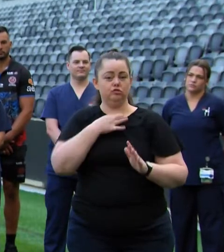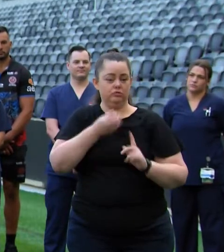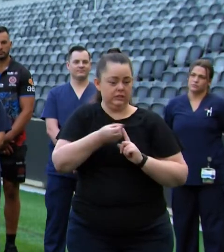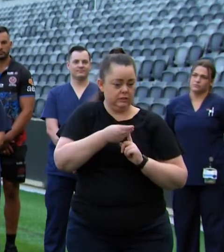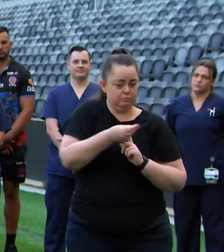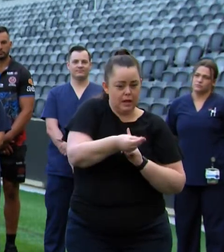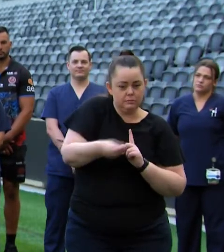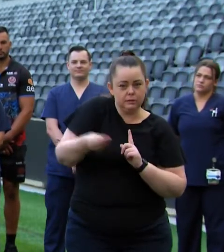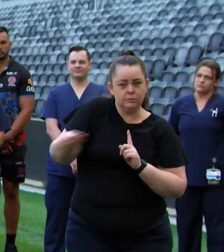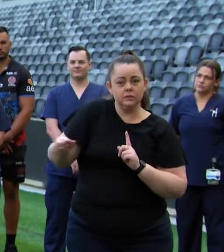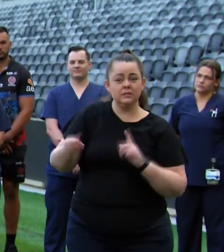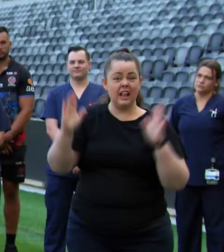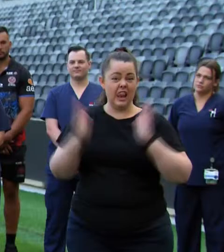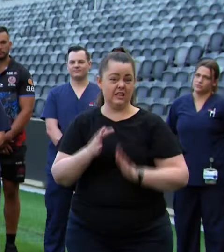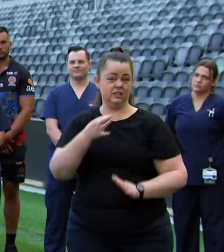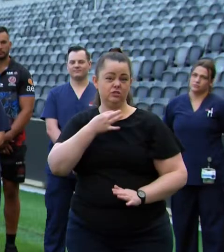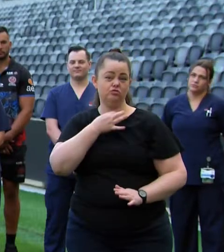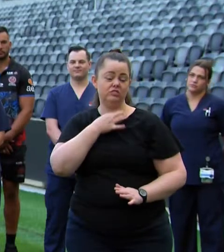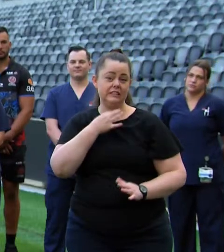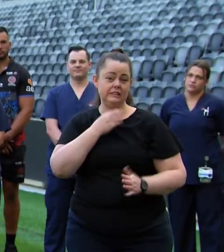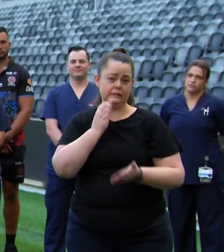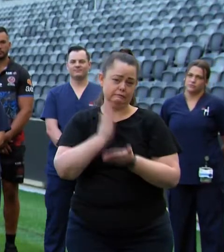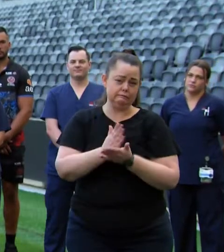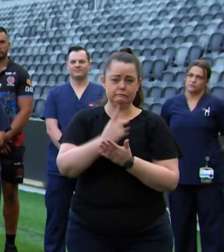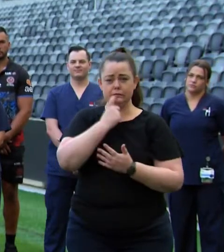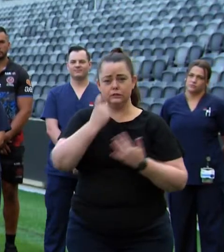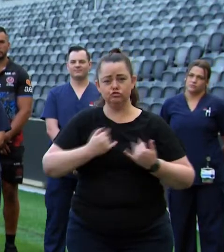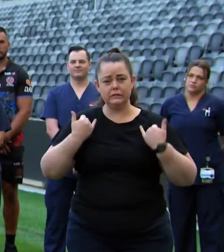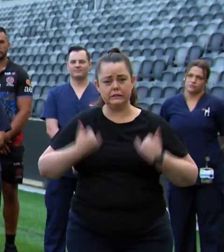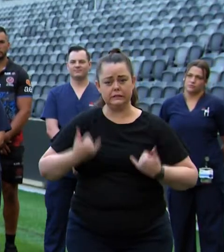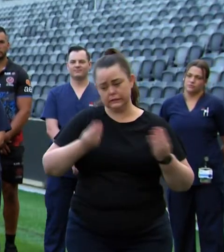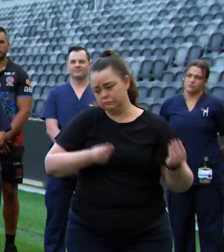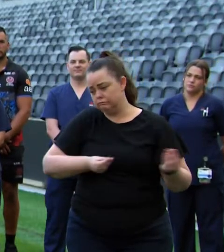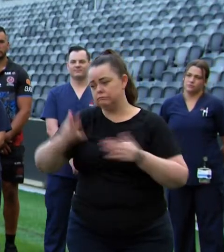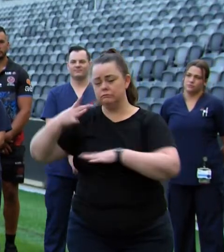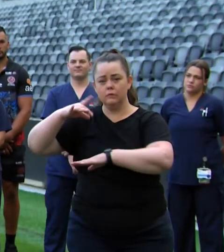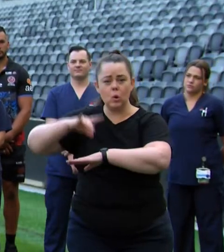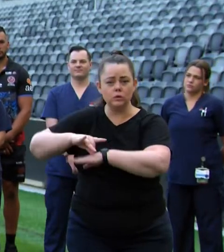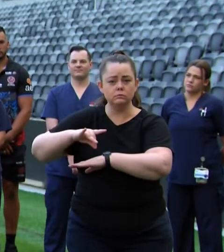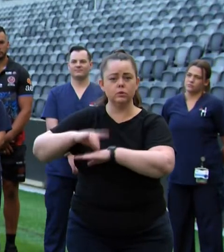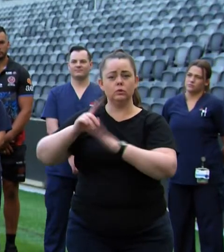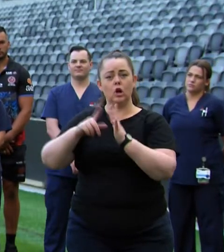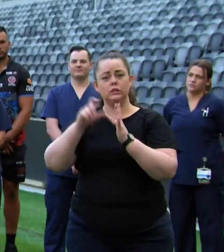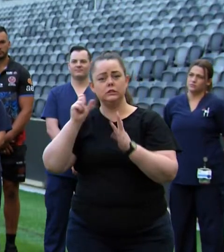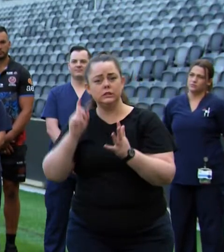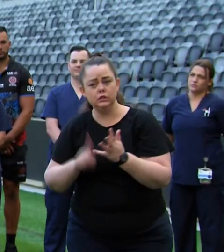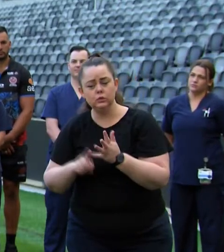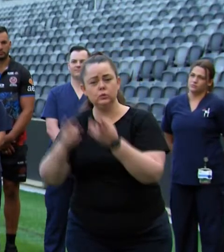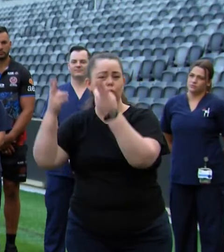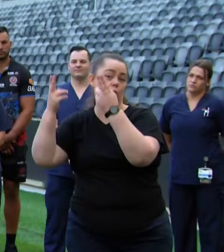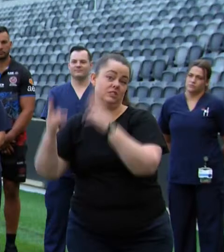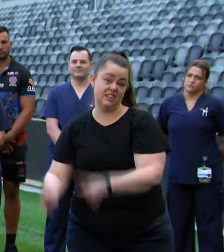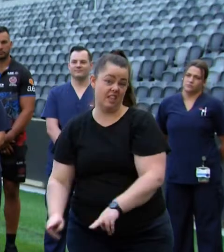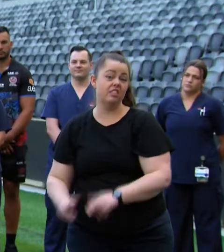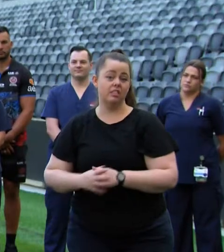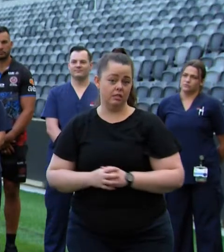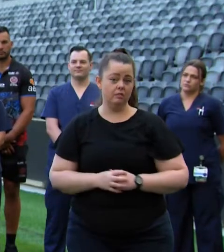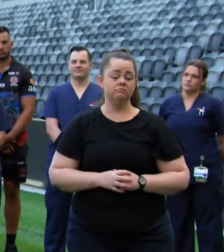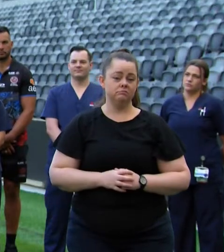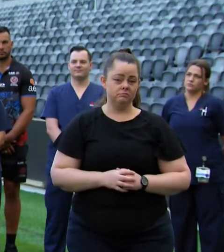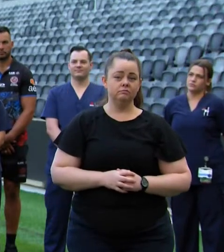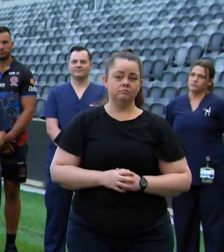course, sadly, some people have died and will continue to die from this terrible pandemic. So it reduces the chances of